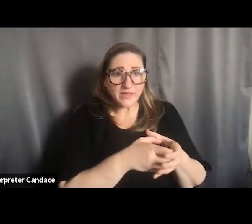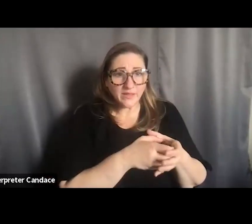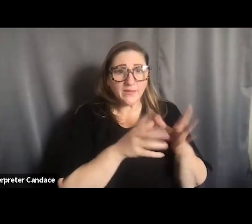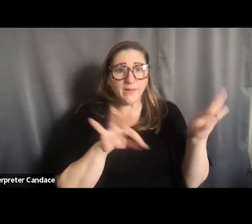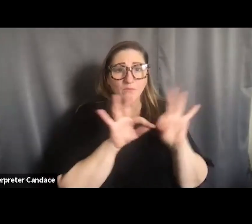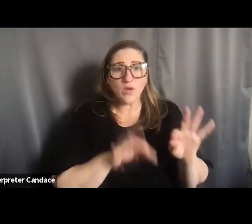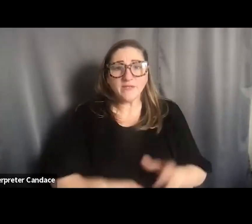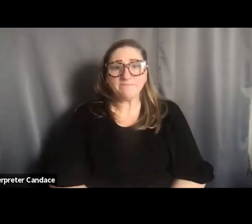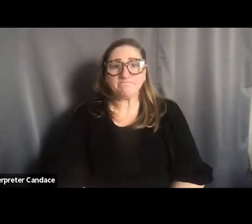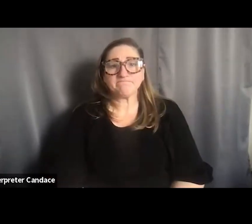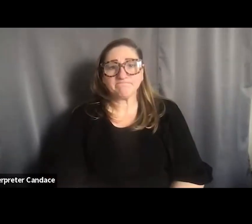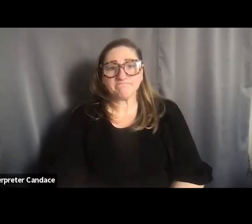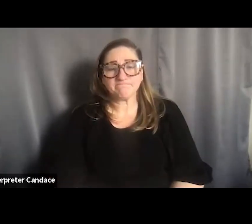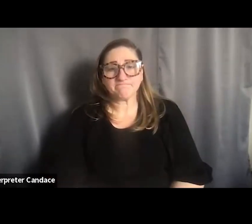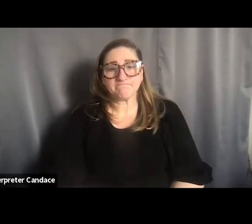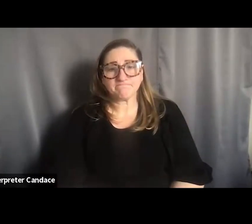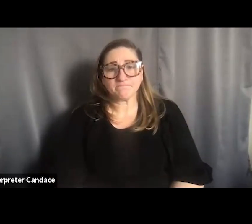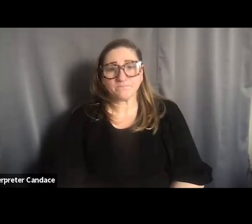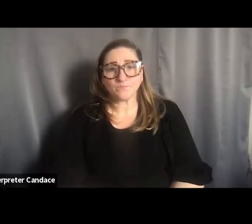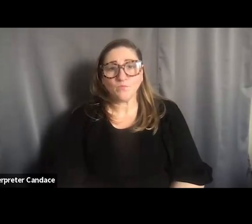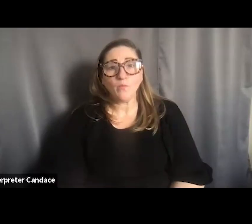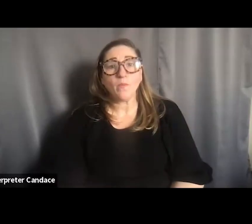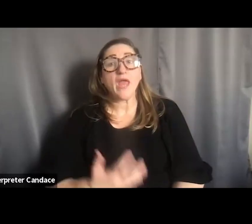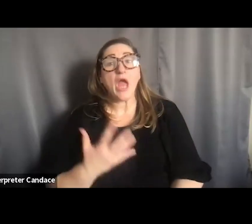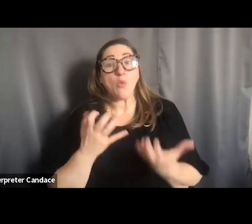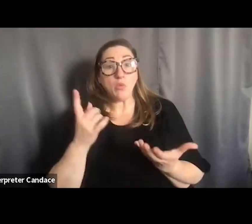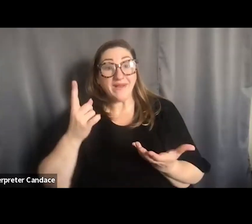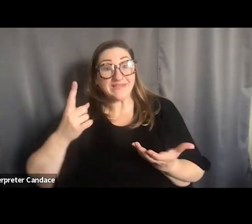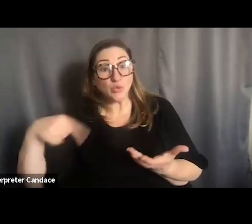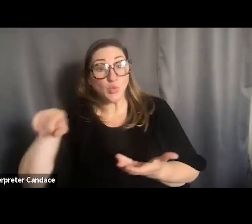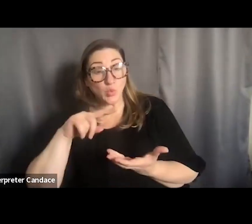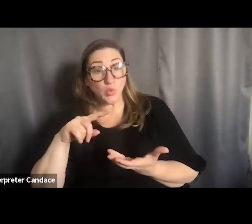commitment. So to that end, we wanted to give you the opportunity to answer the